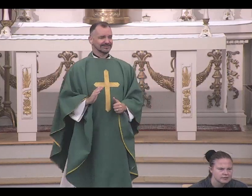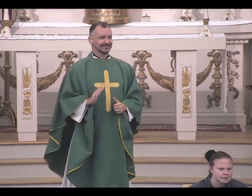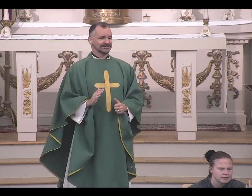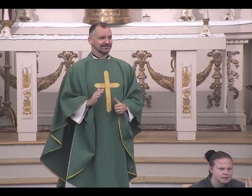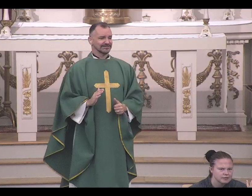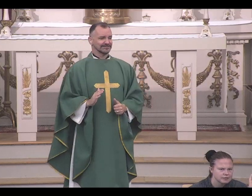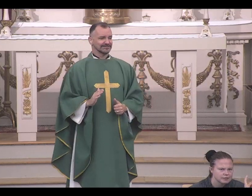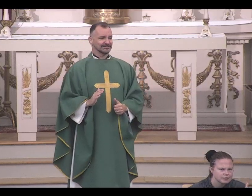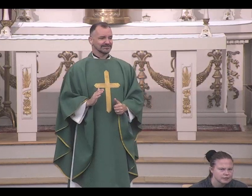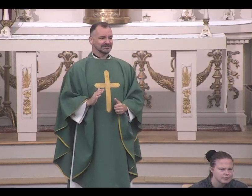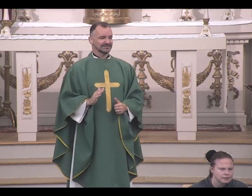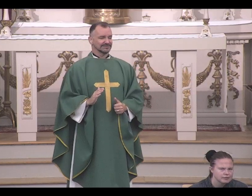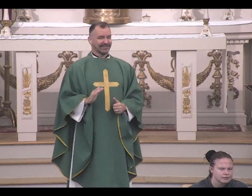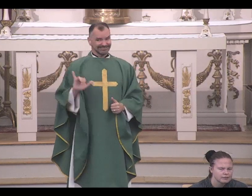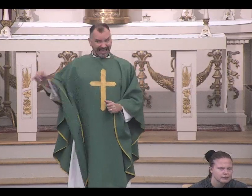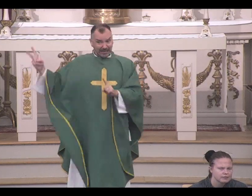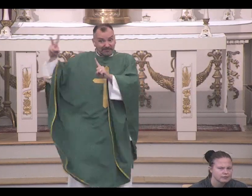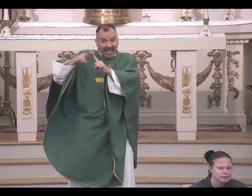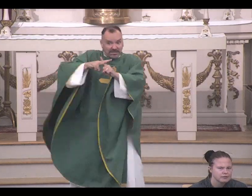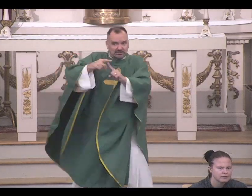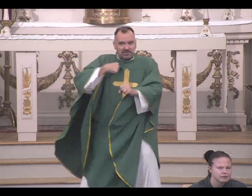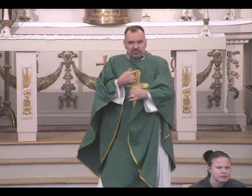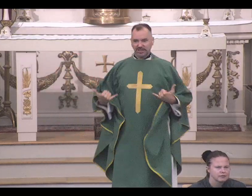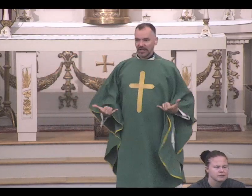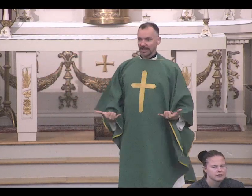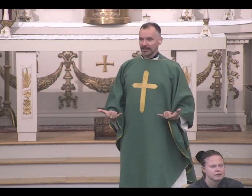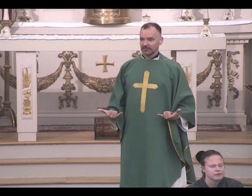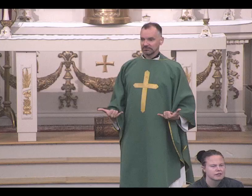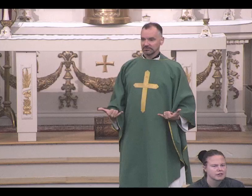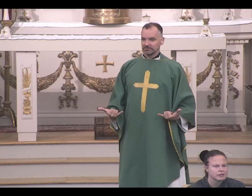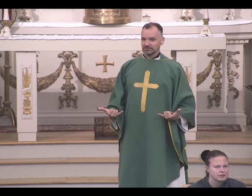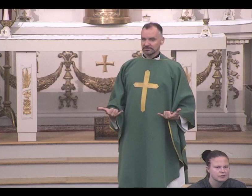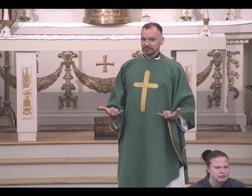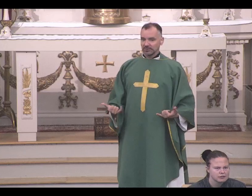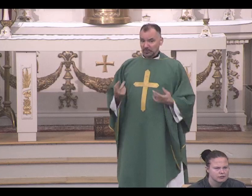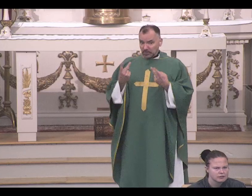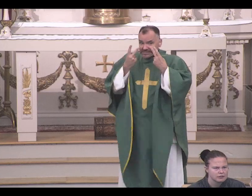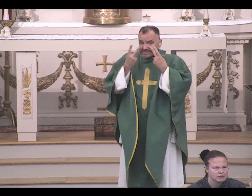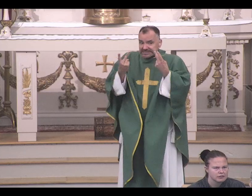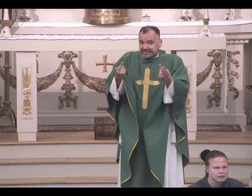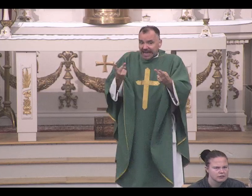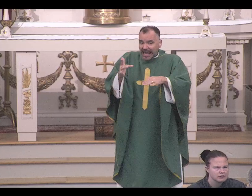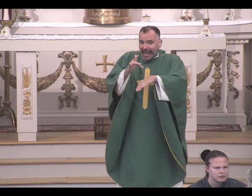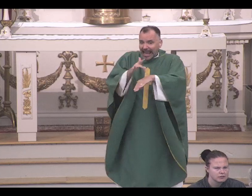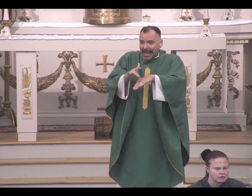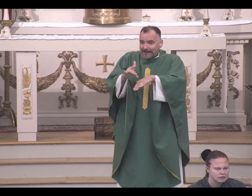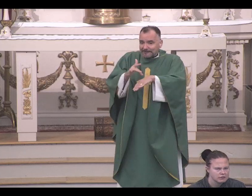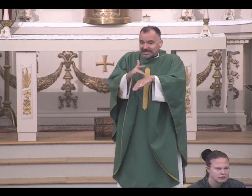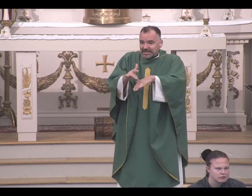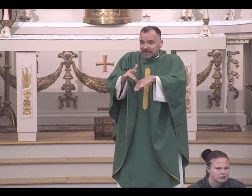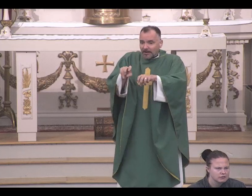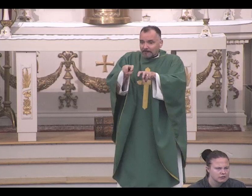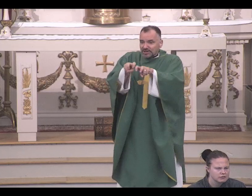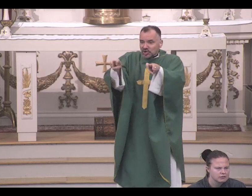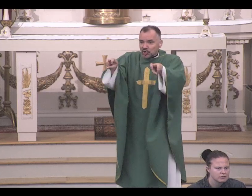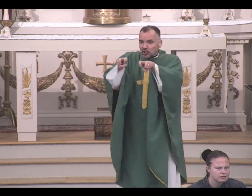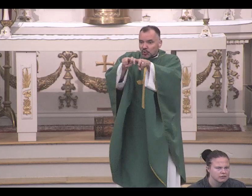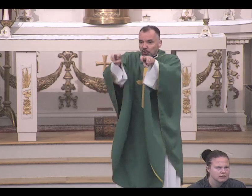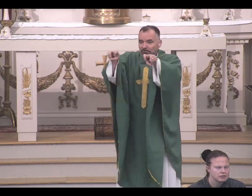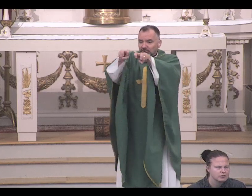and a relationship with God. Does that apply to us today? Well, we do see